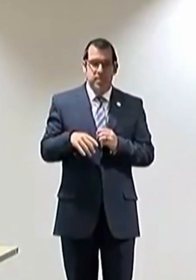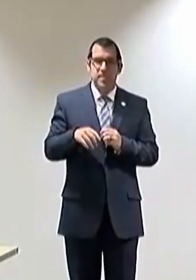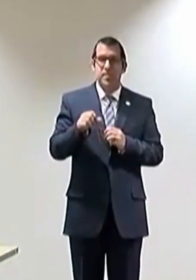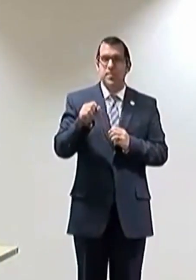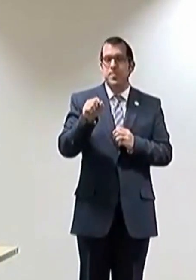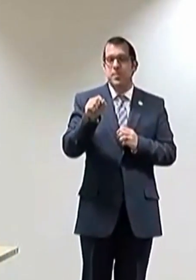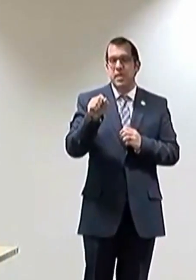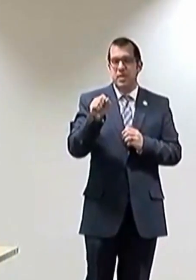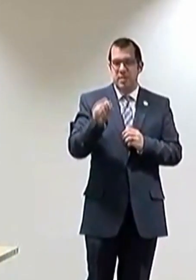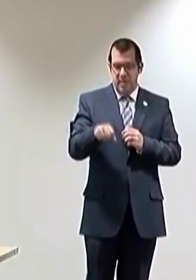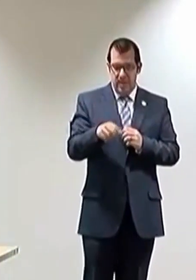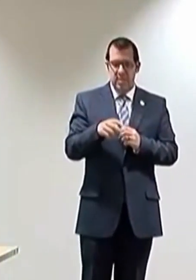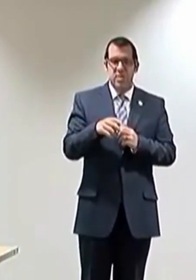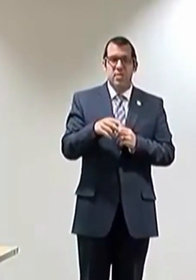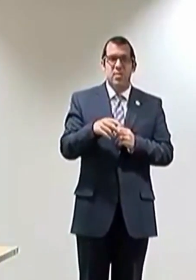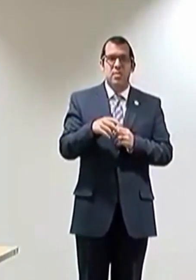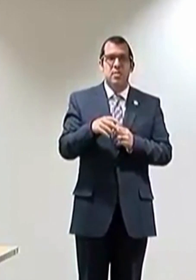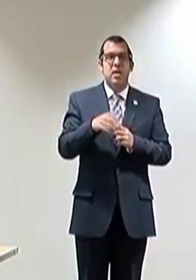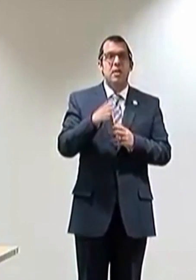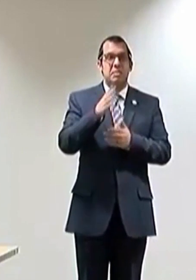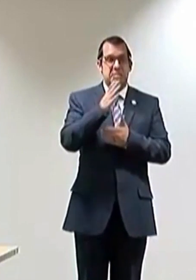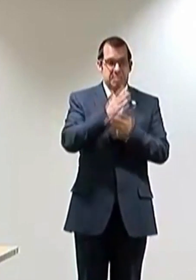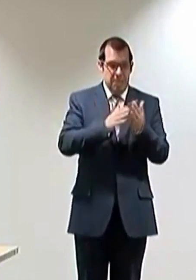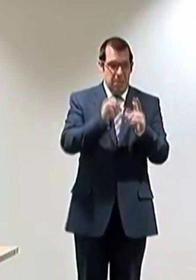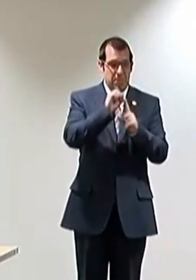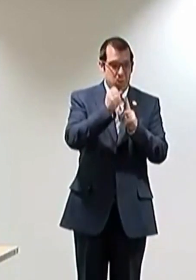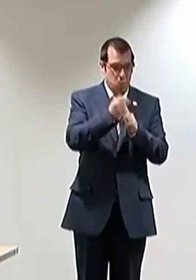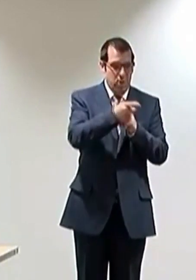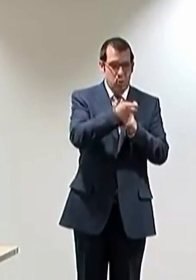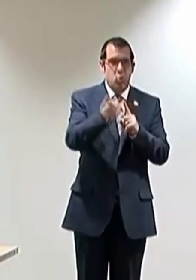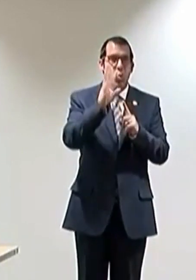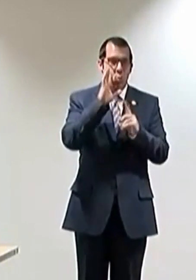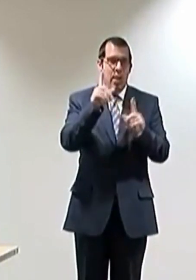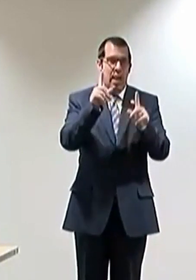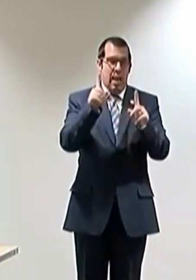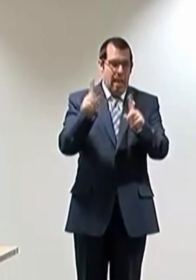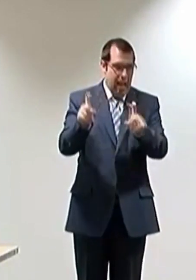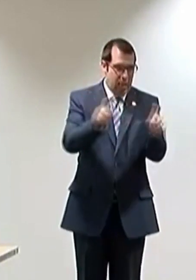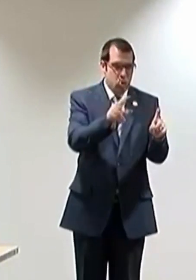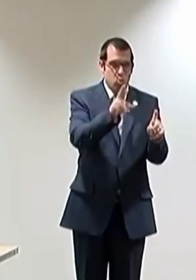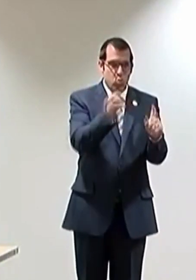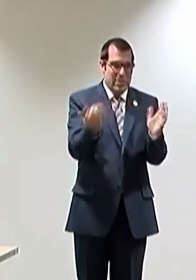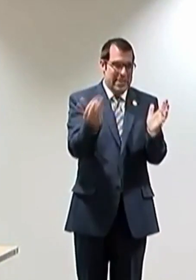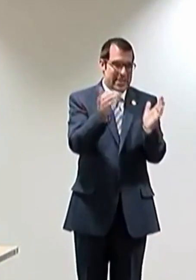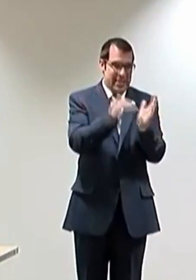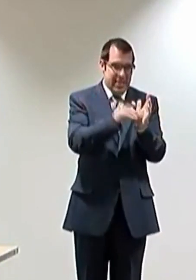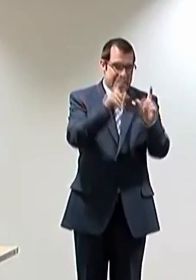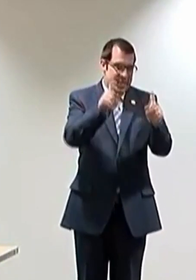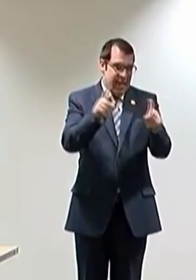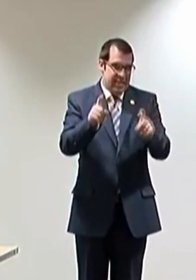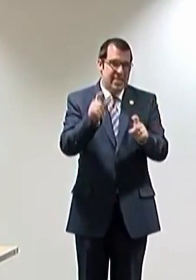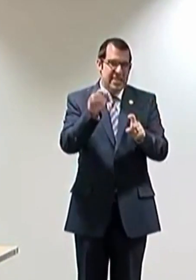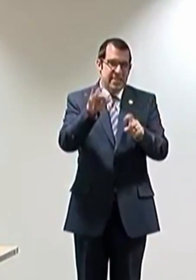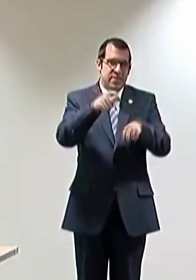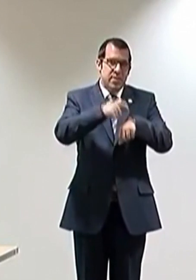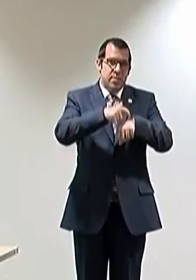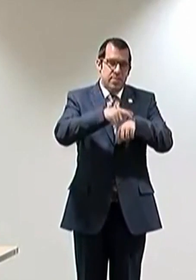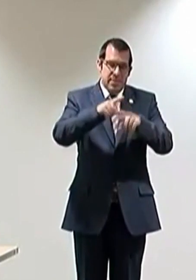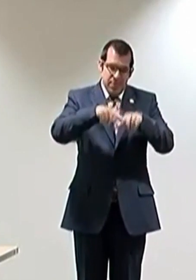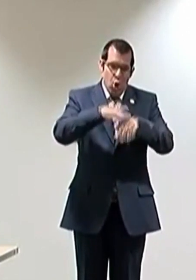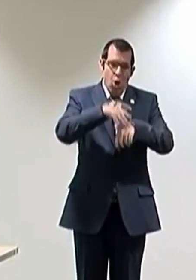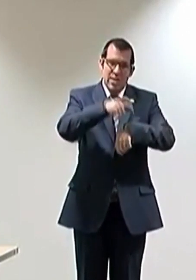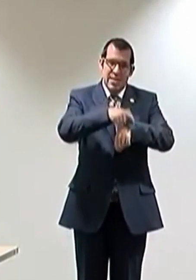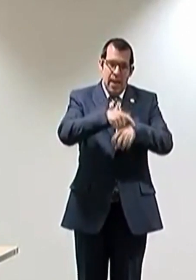Yes. In some cases, we will ask people to be retested if it's been a period of time. With